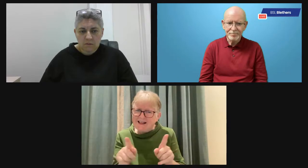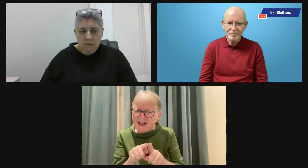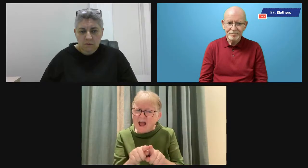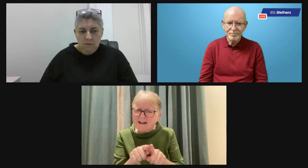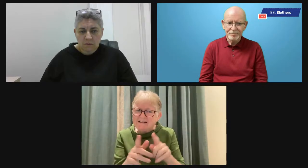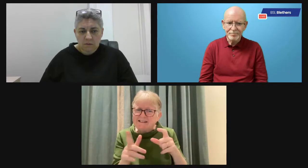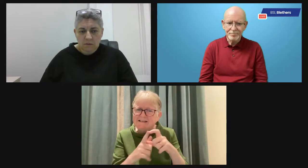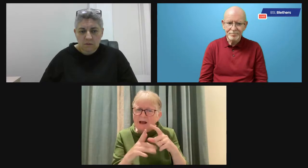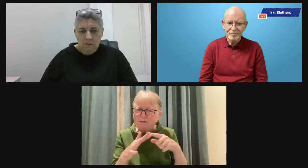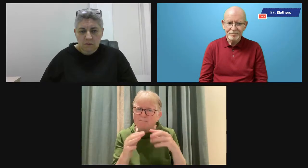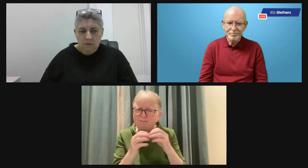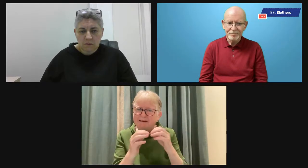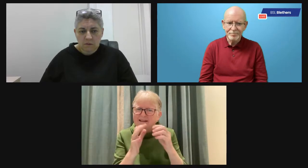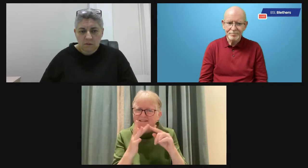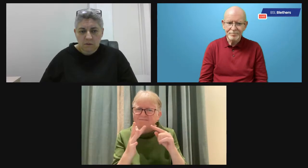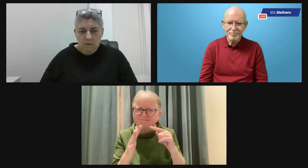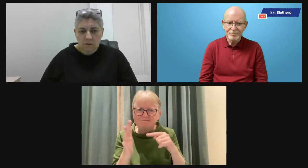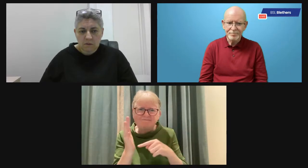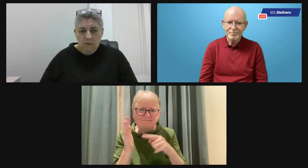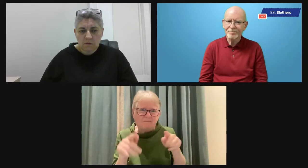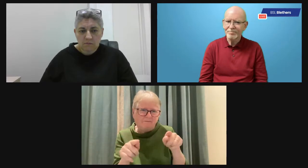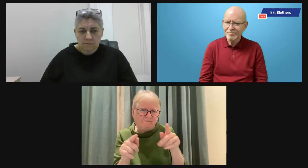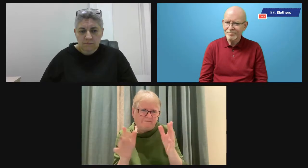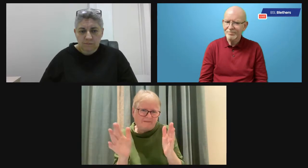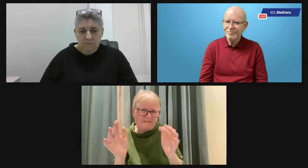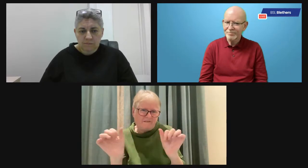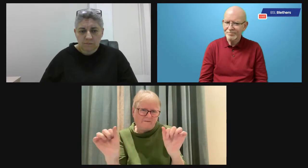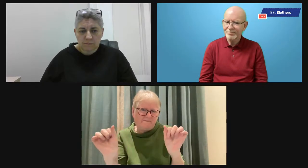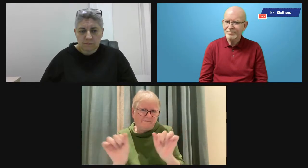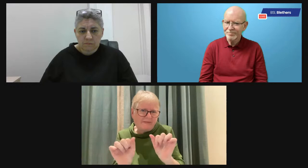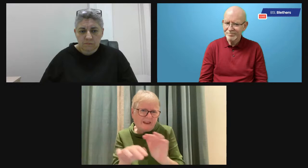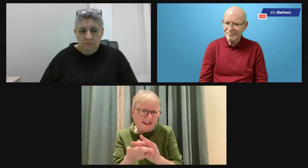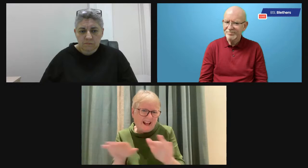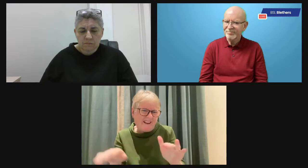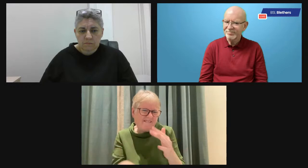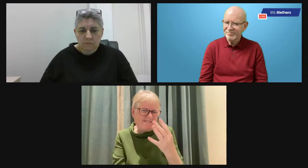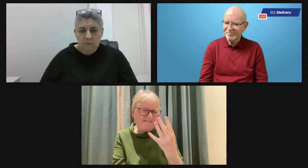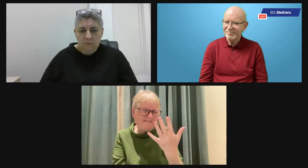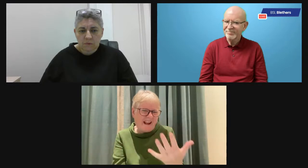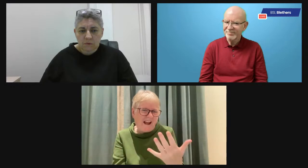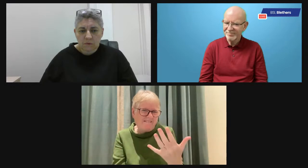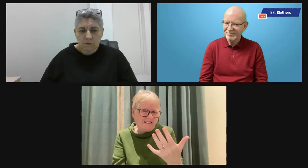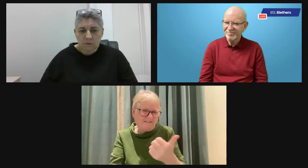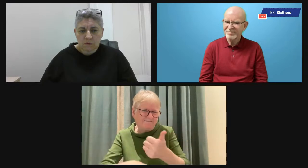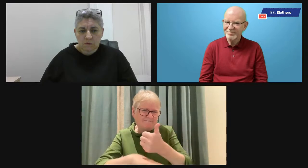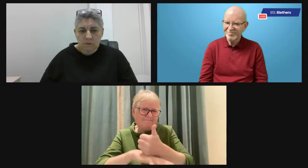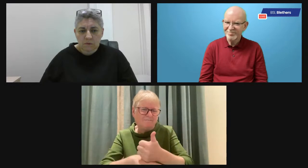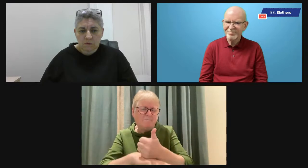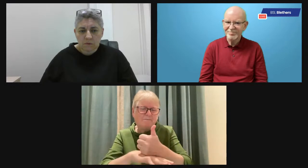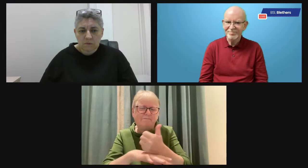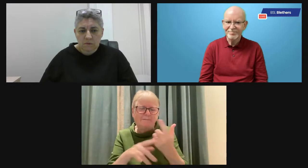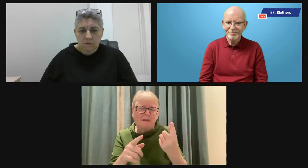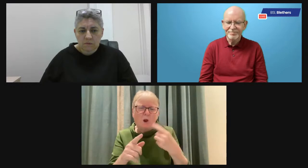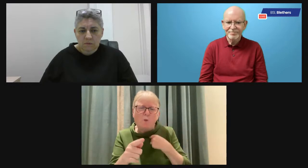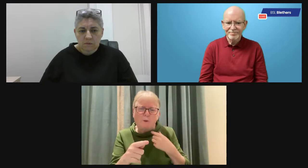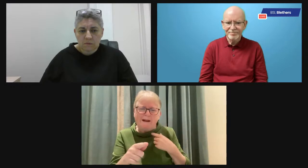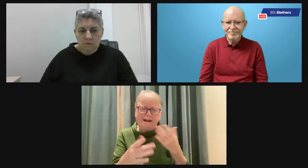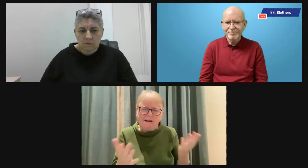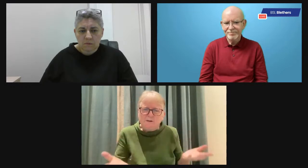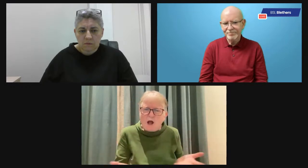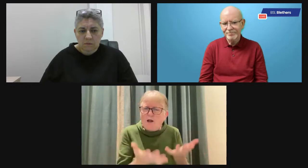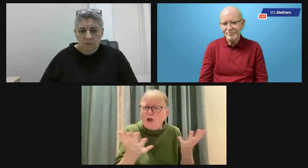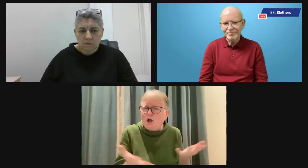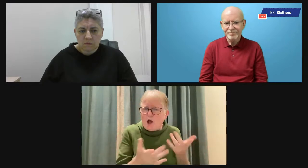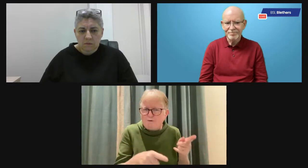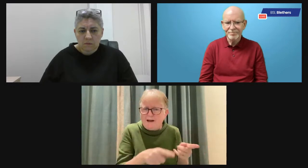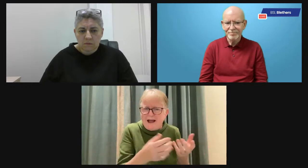And only about 15% are those kind of people that Debbie describes, kind of level